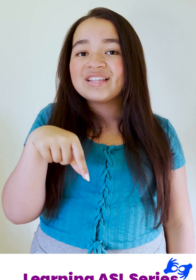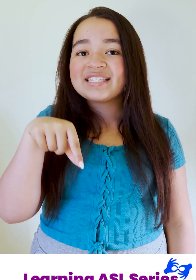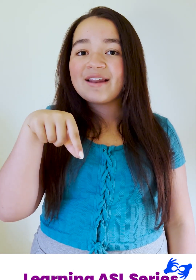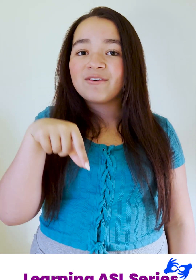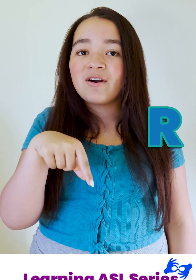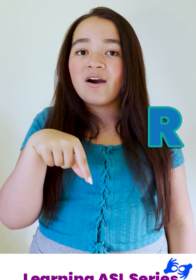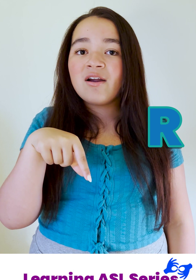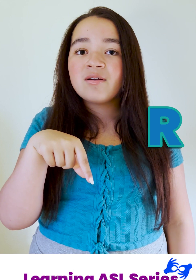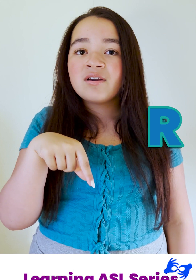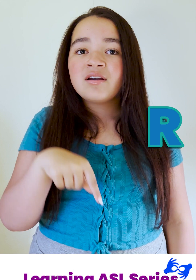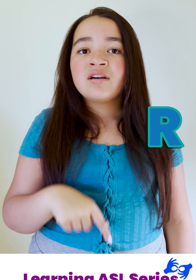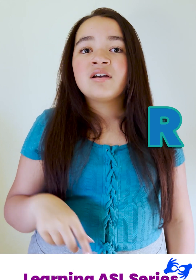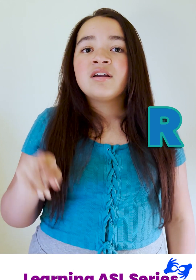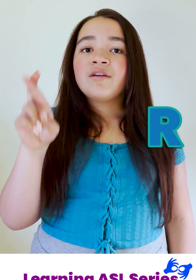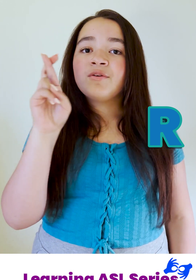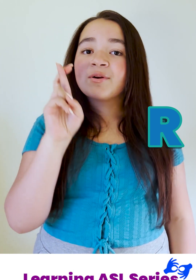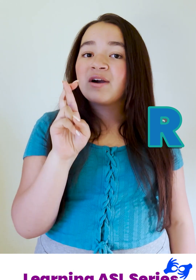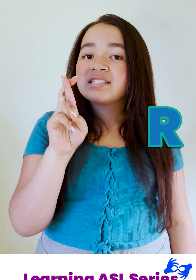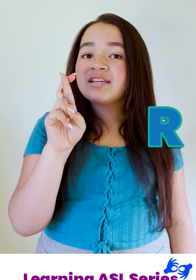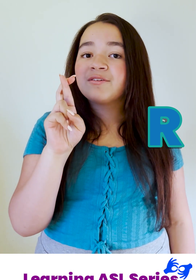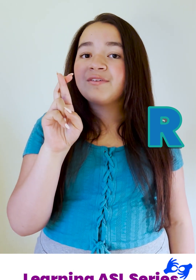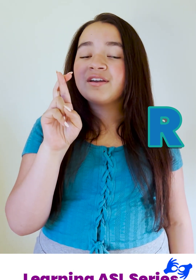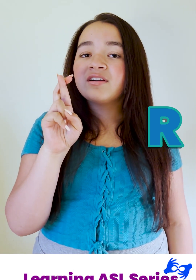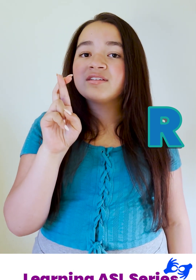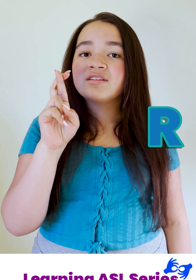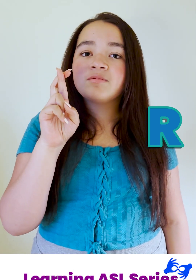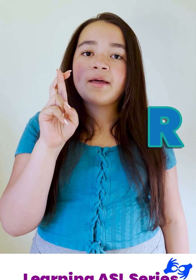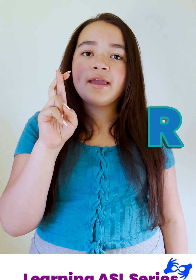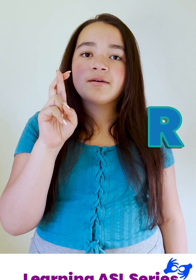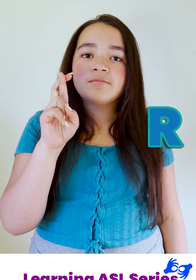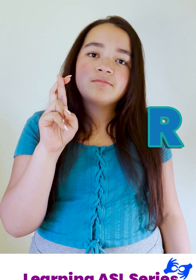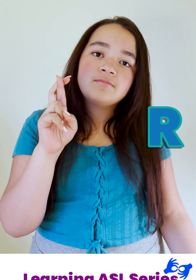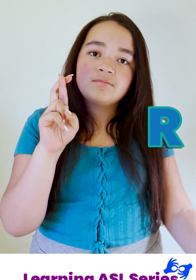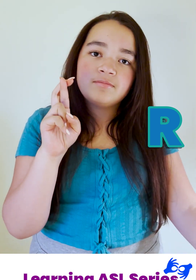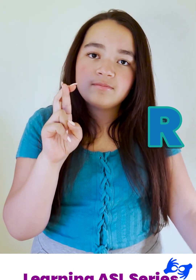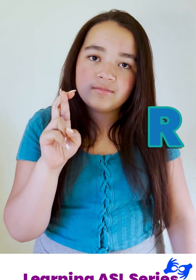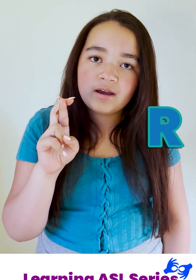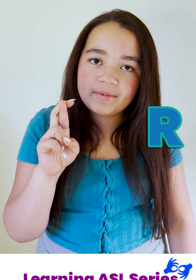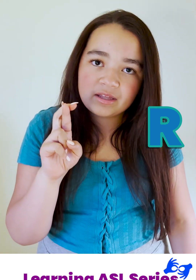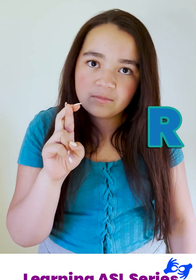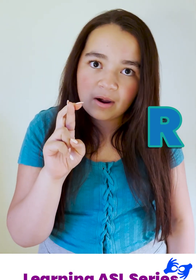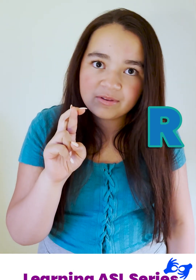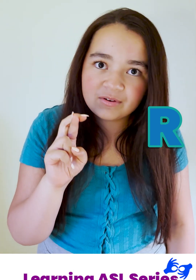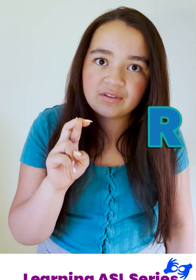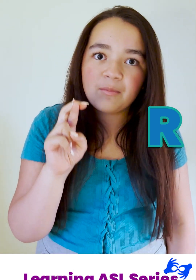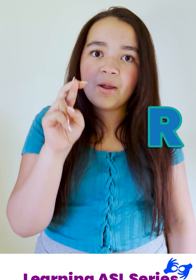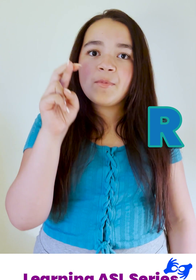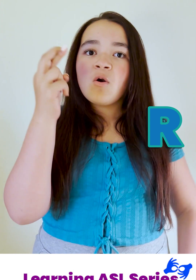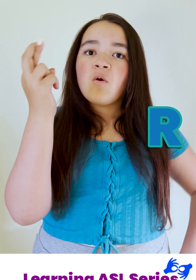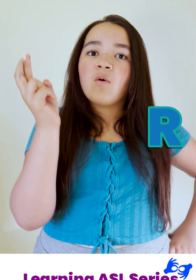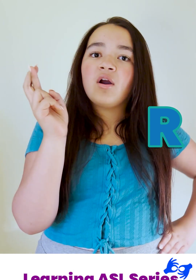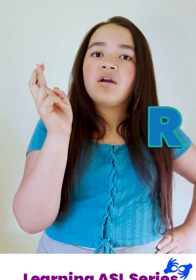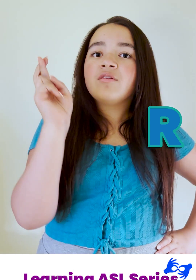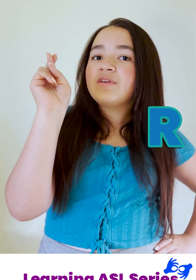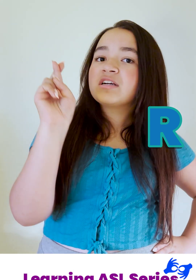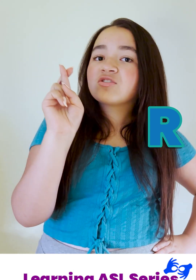sign for R, if you were crossing your fingers, like not making a promise for someone, or fingers